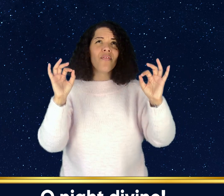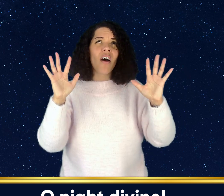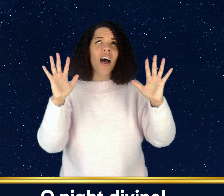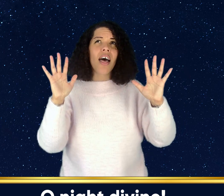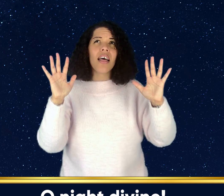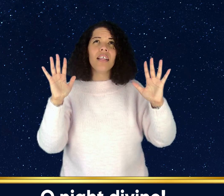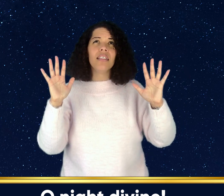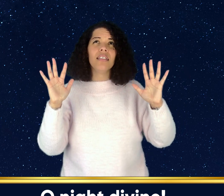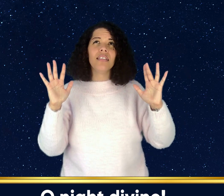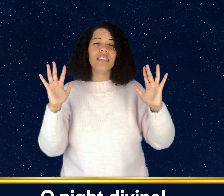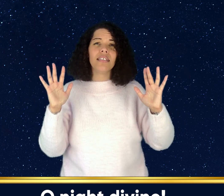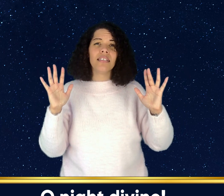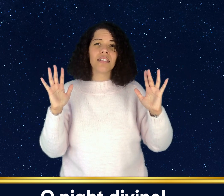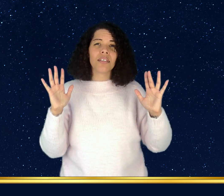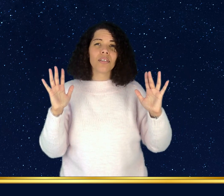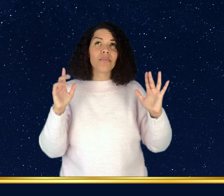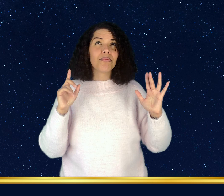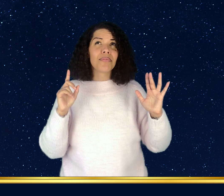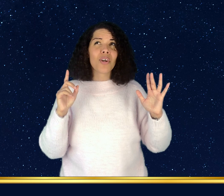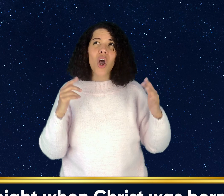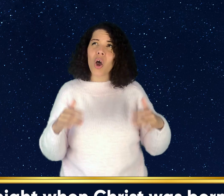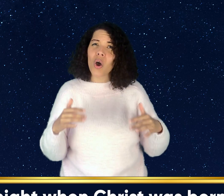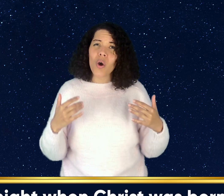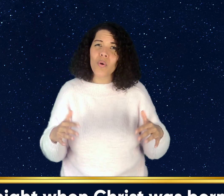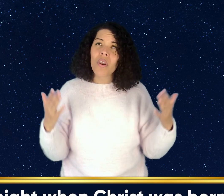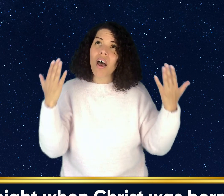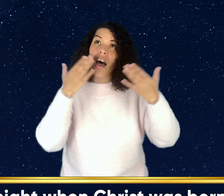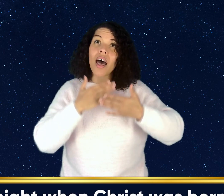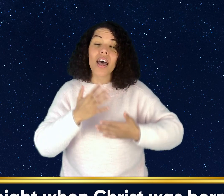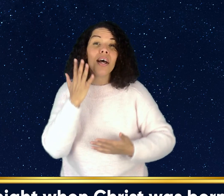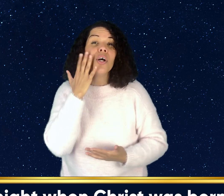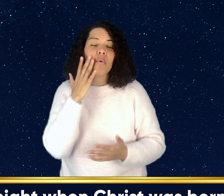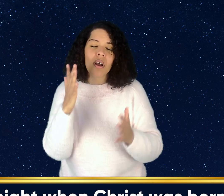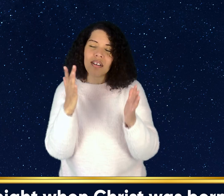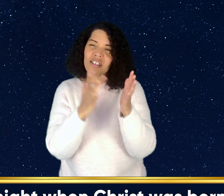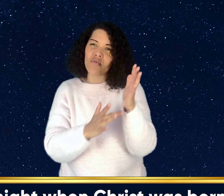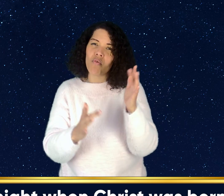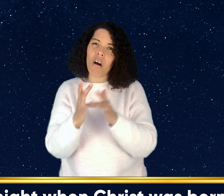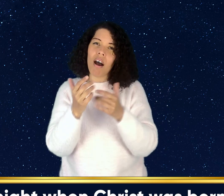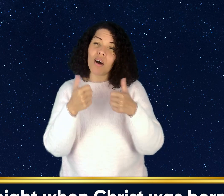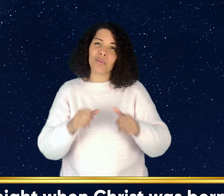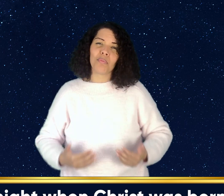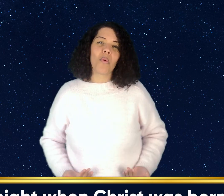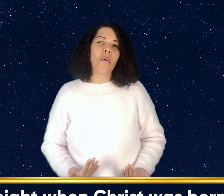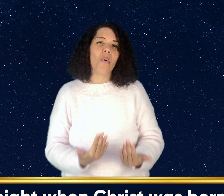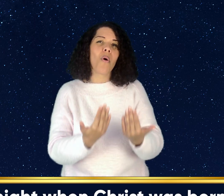night divine, oh, night when Christ was